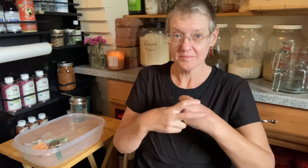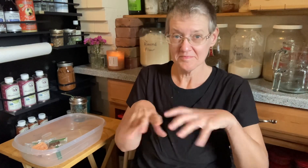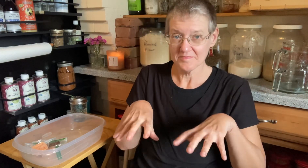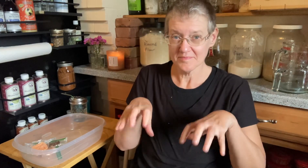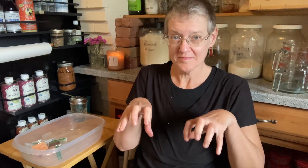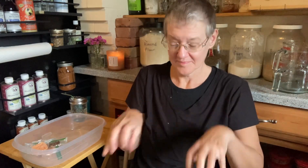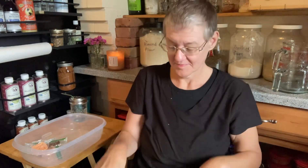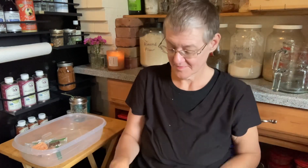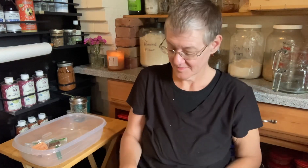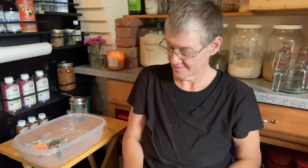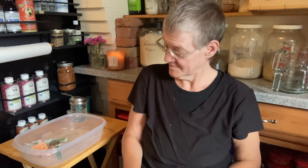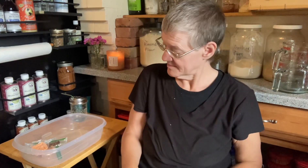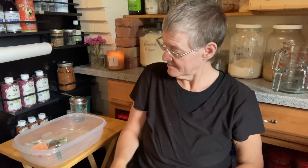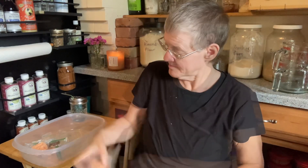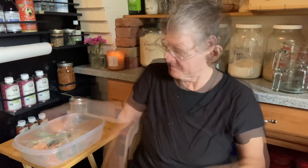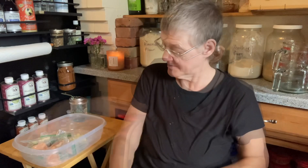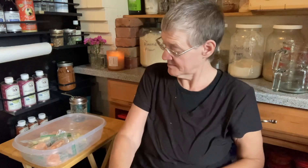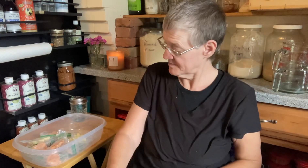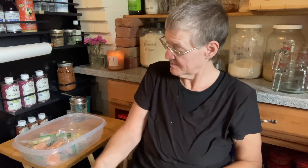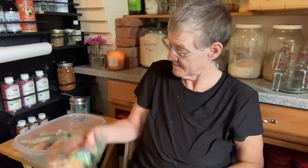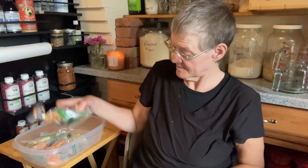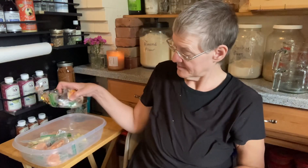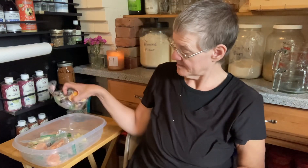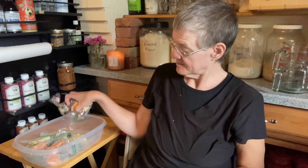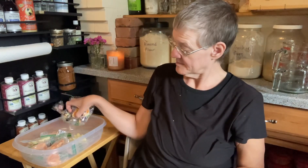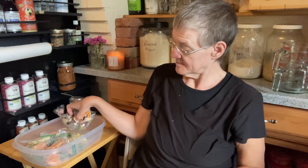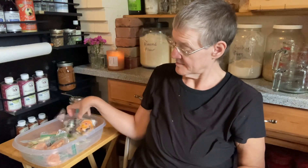I keep Dale's candy in the freezer.